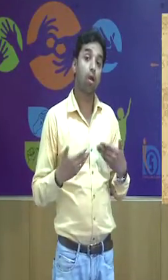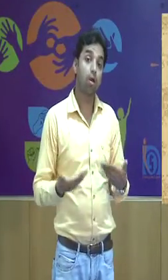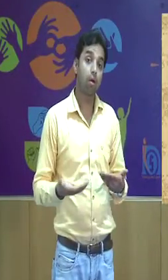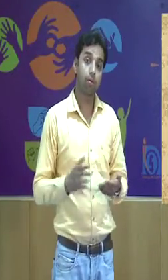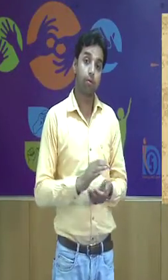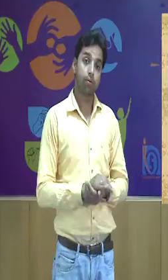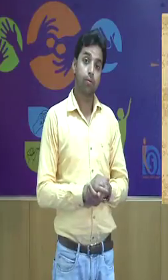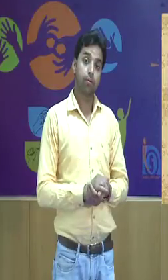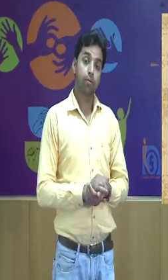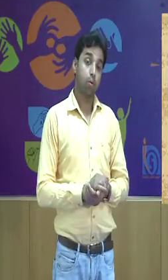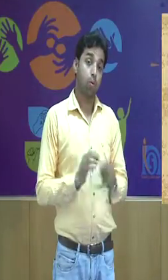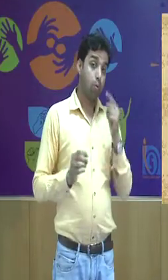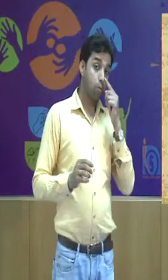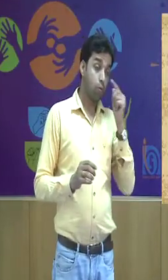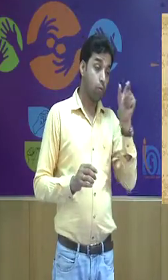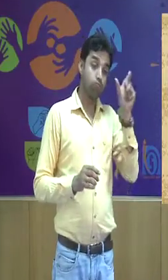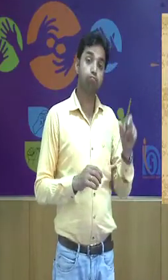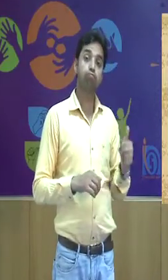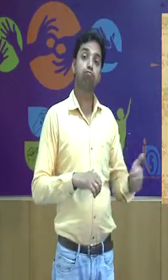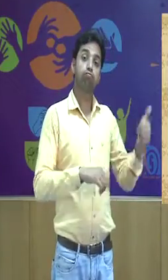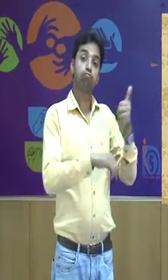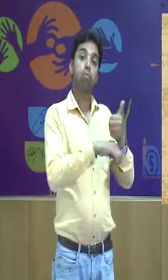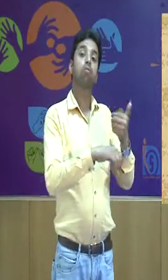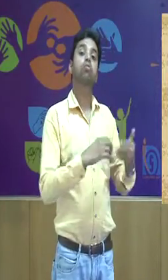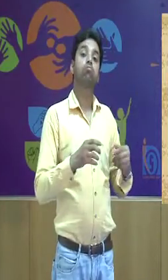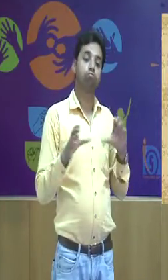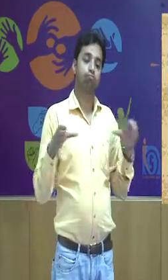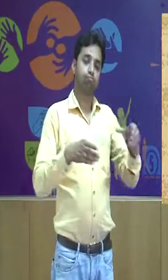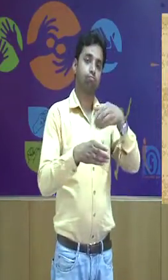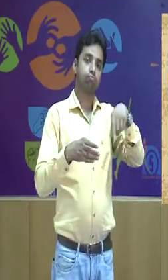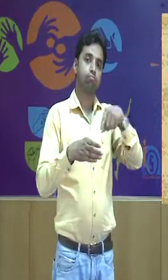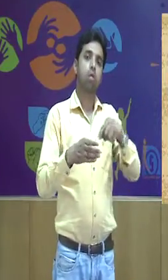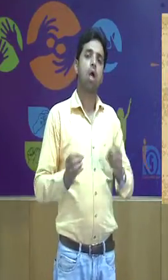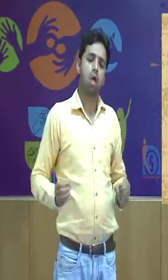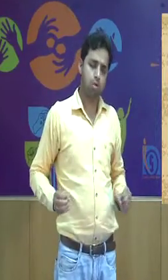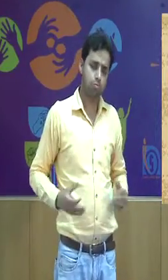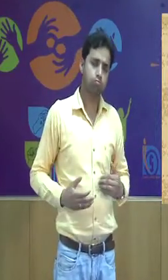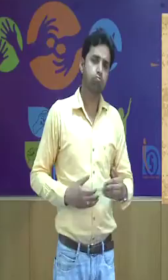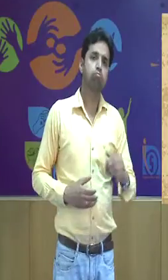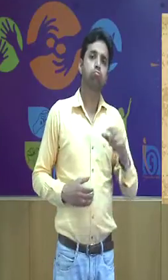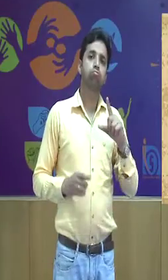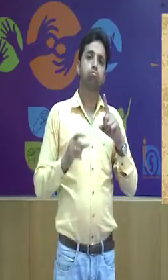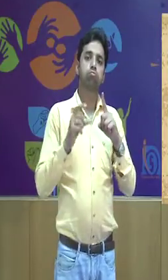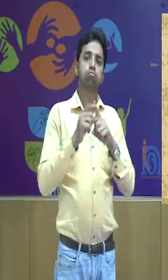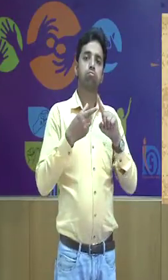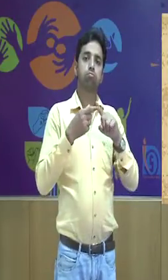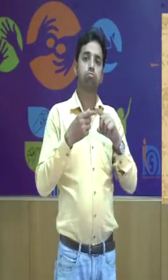However, women's position in the society started to decline during